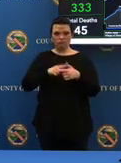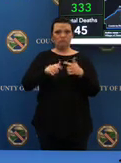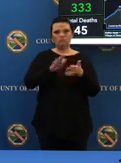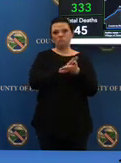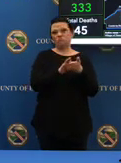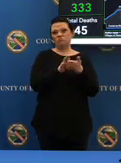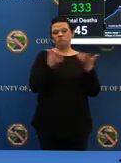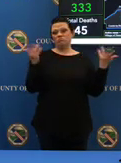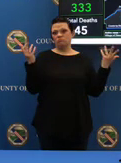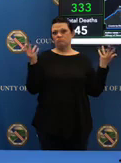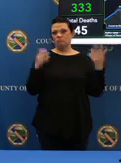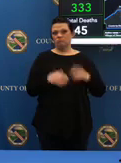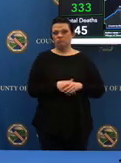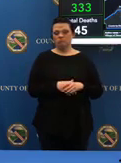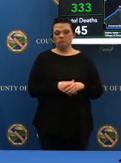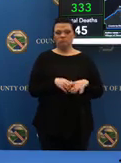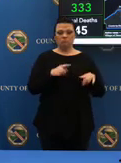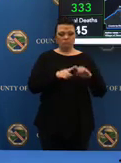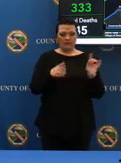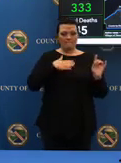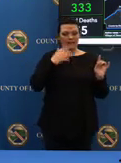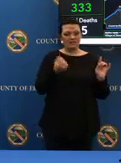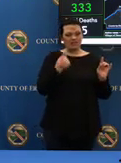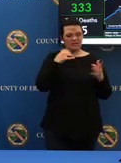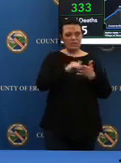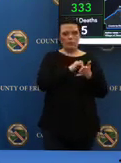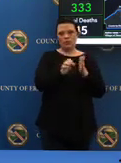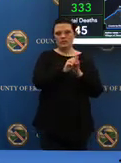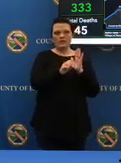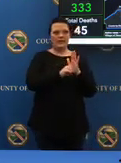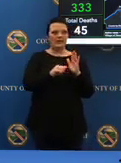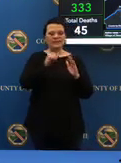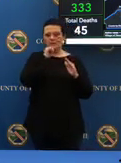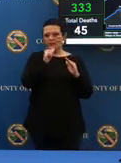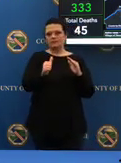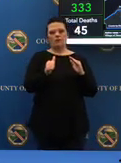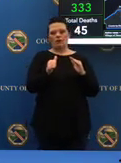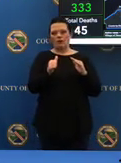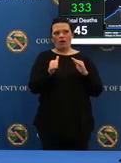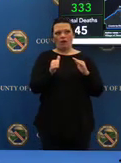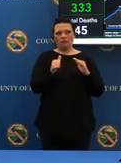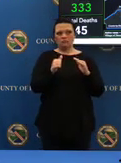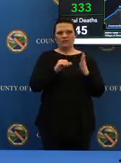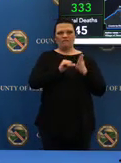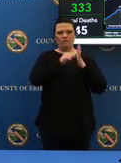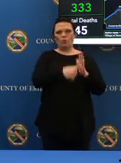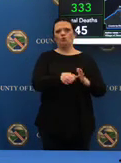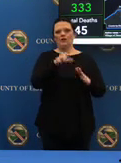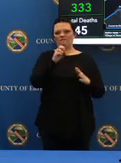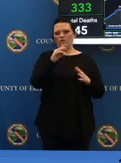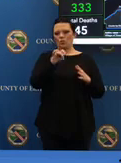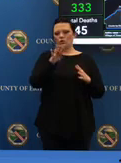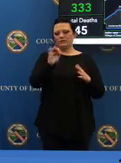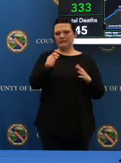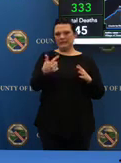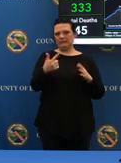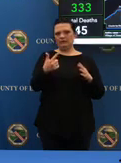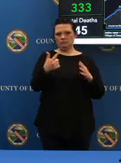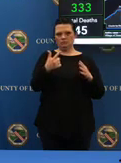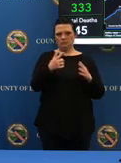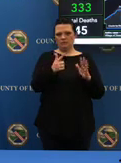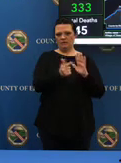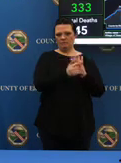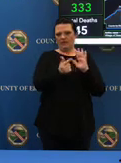clean. But it's my understanding New York is no longer enforcing the bag ban. Channel 2, we